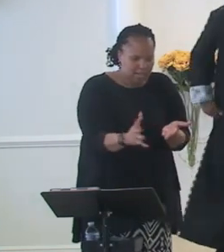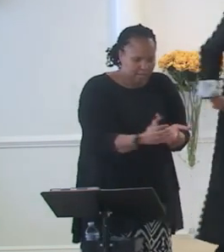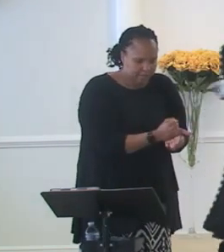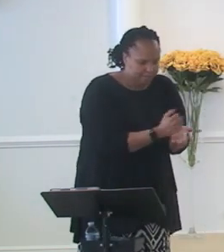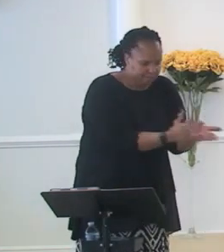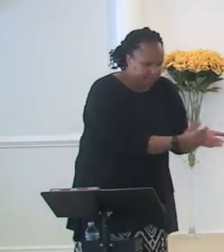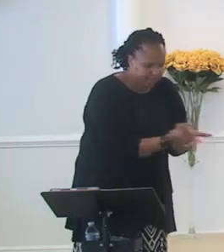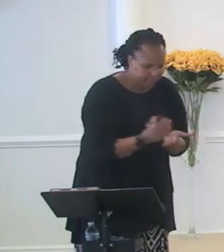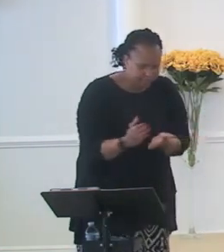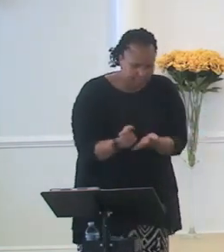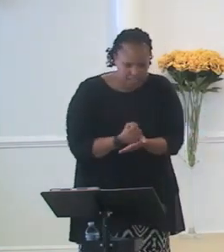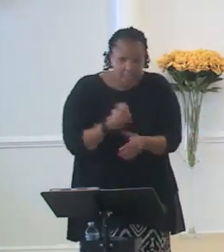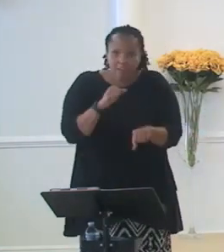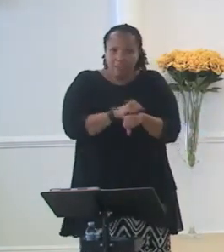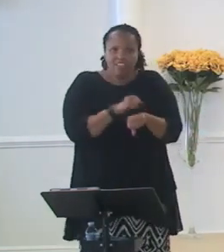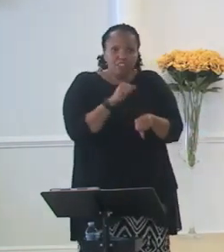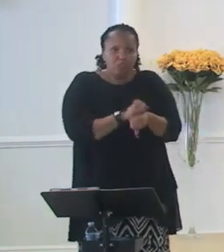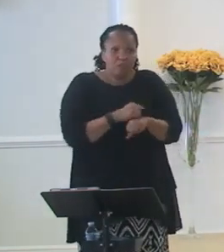God Almighty.